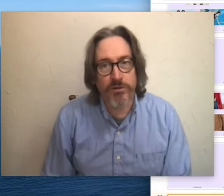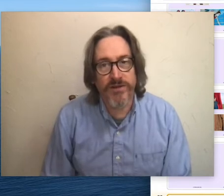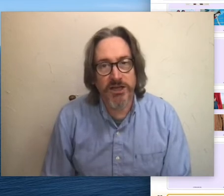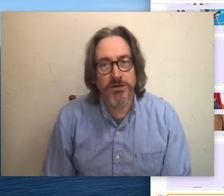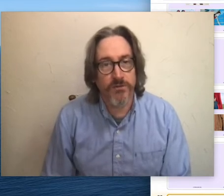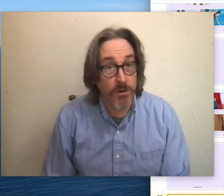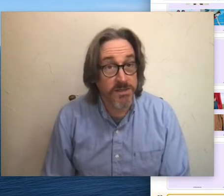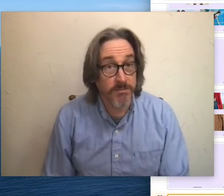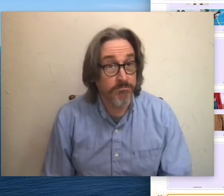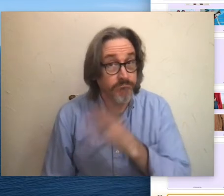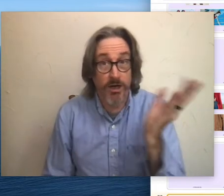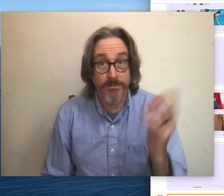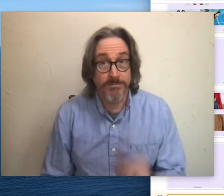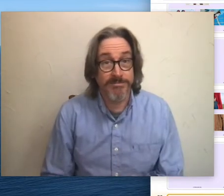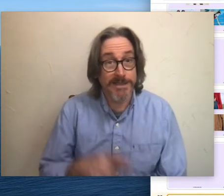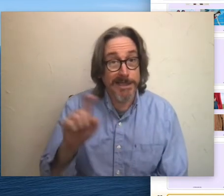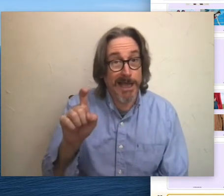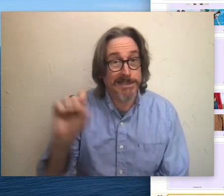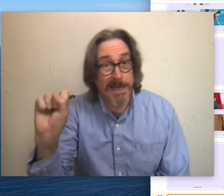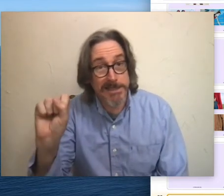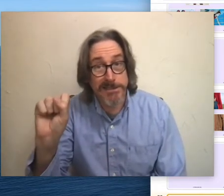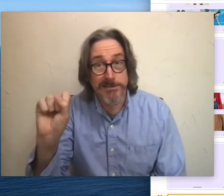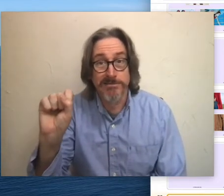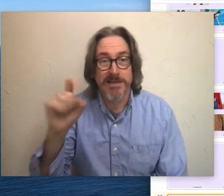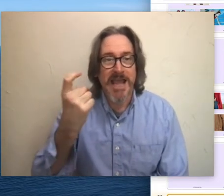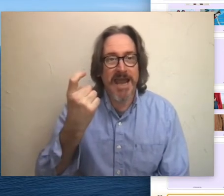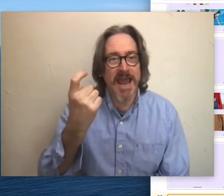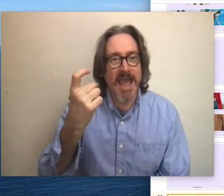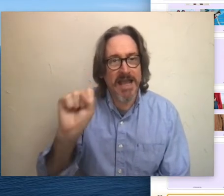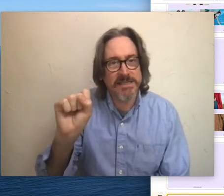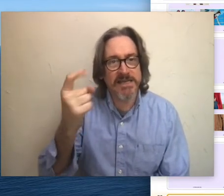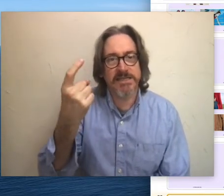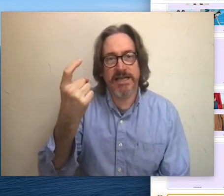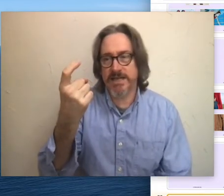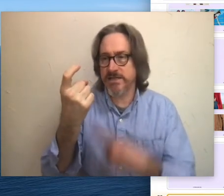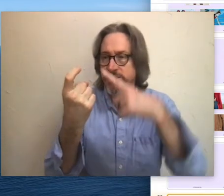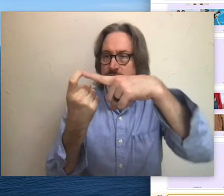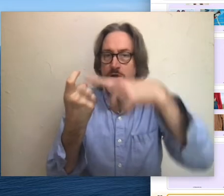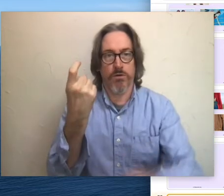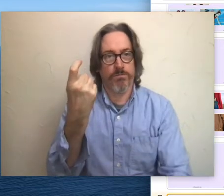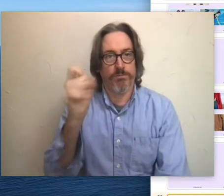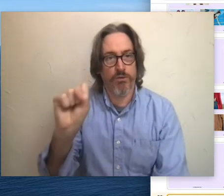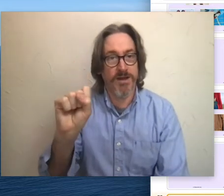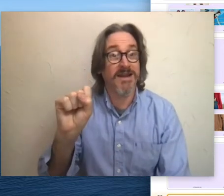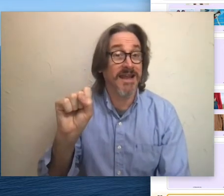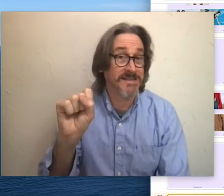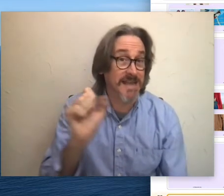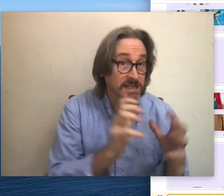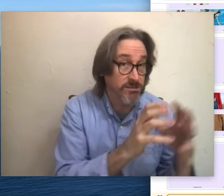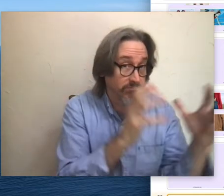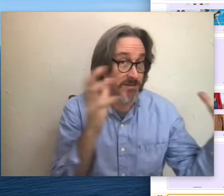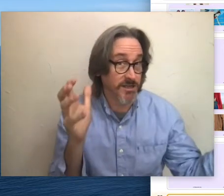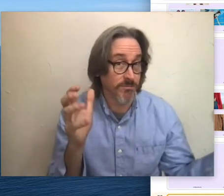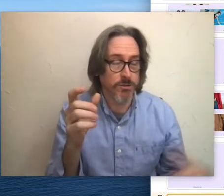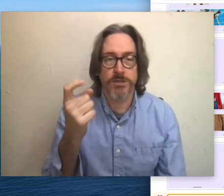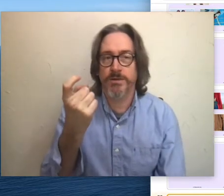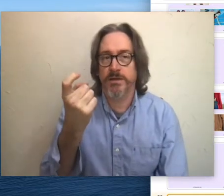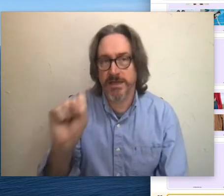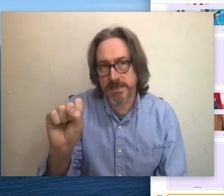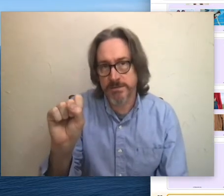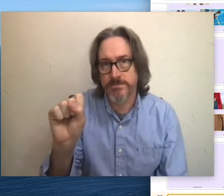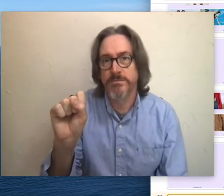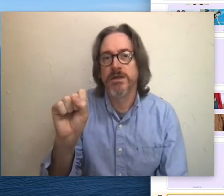The abbreviation for most of them, right? XS. And XS, it tends to go, not excess, isn't too